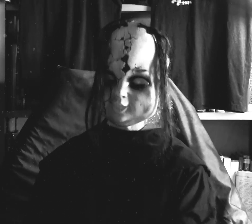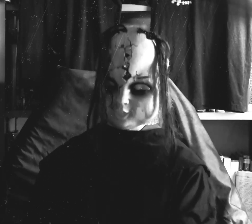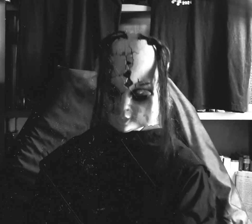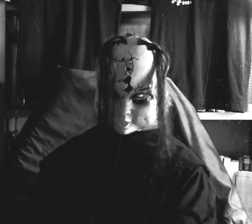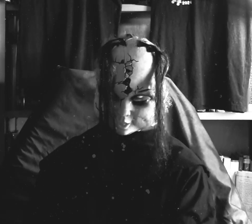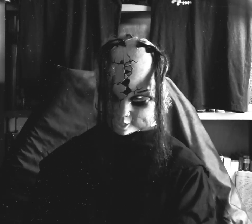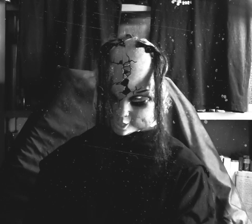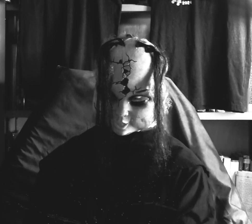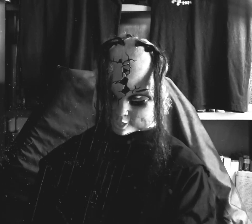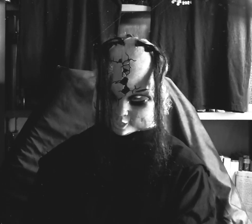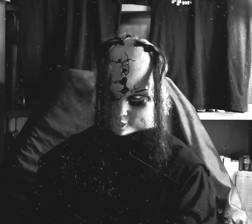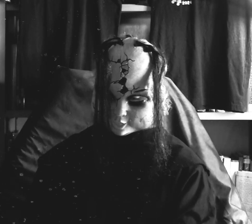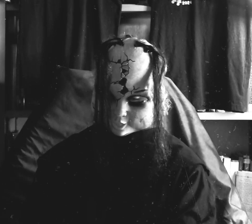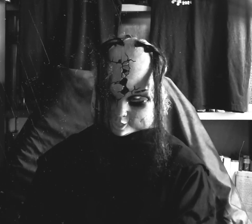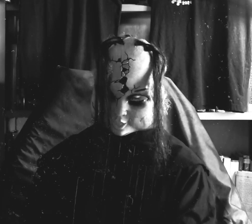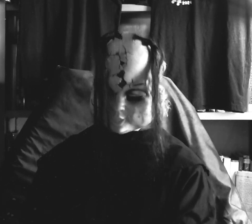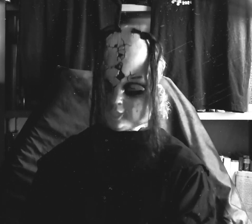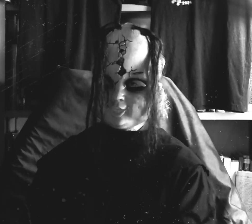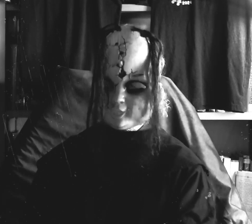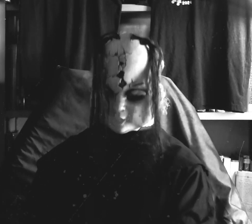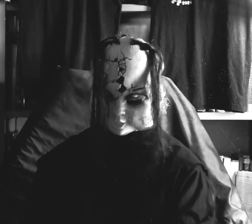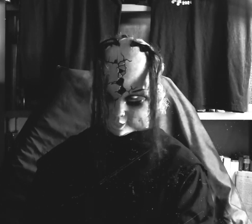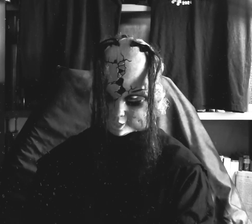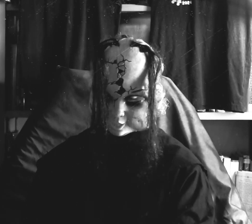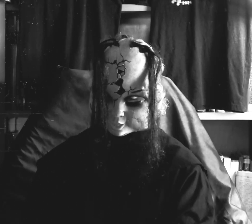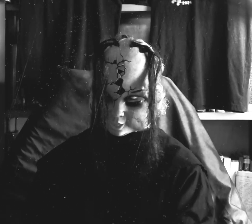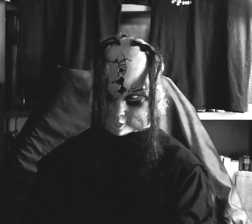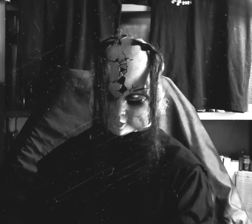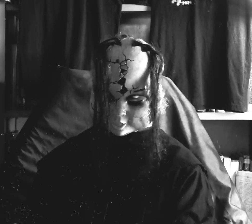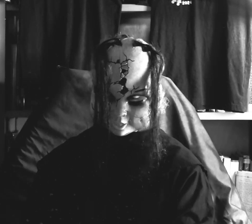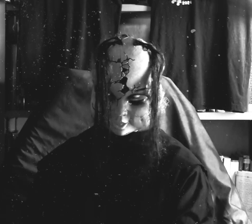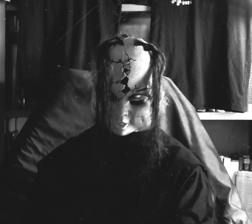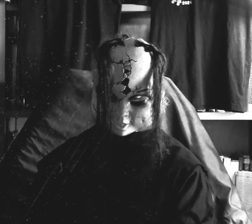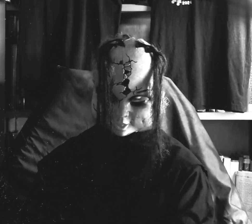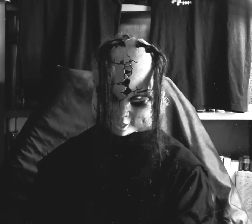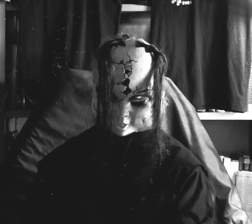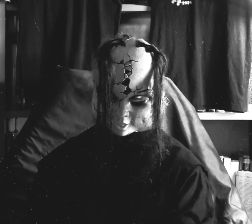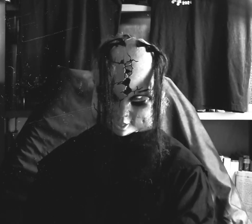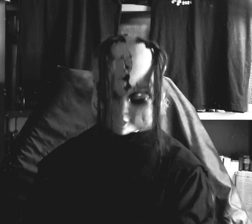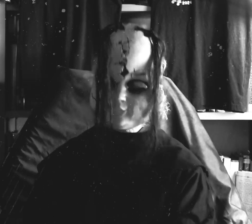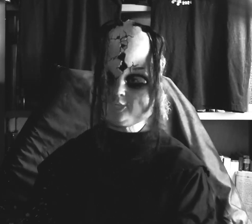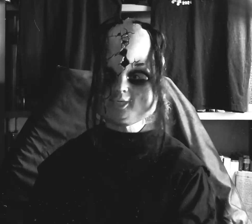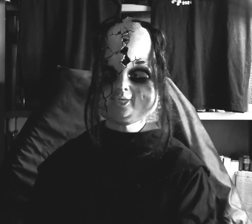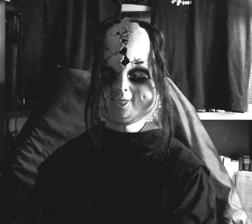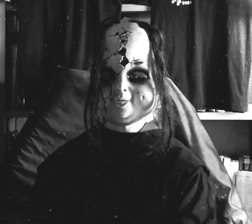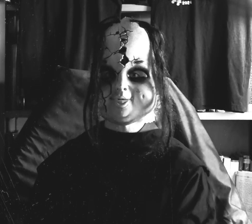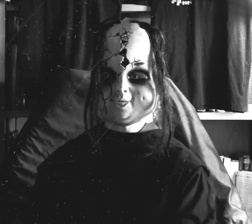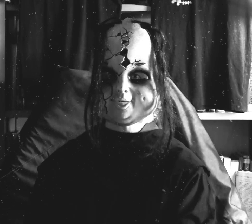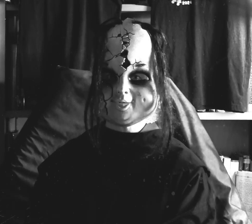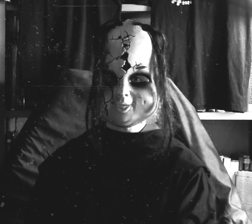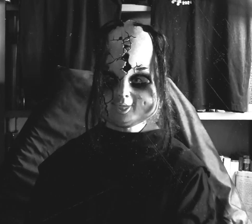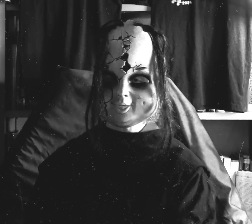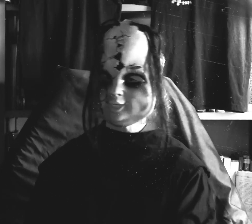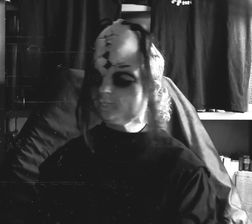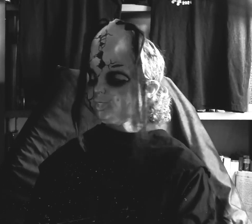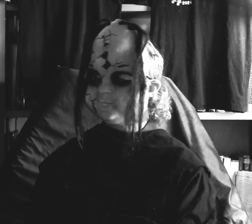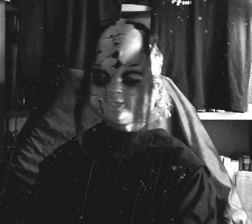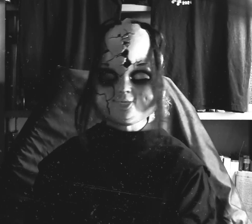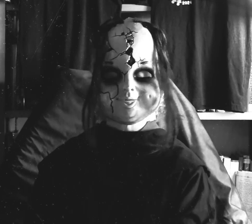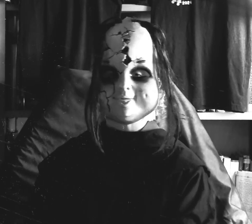by. An elegant lady sat in the carriage next to him. He stopped and spoke with his children, but he did